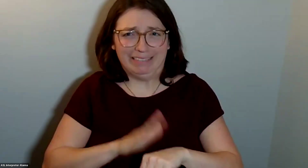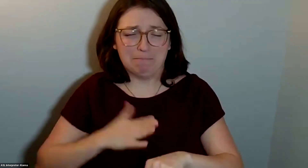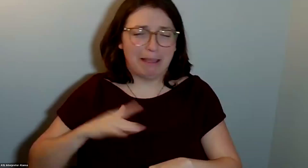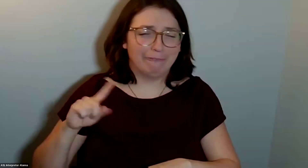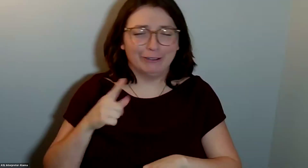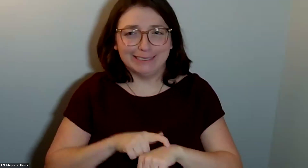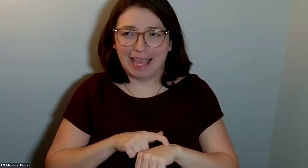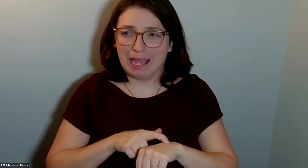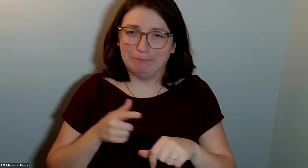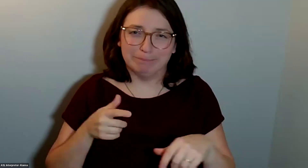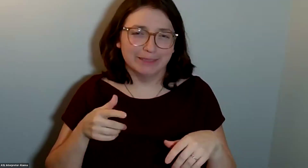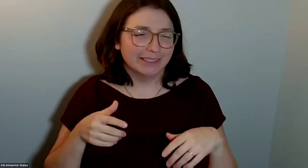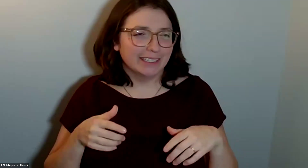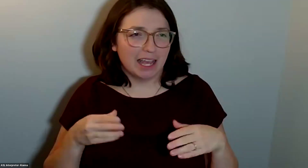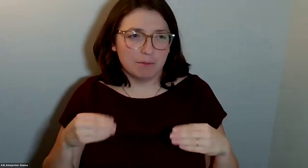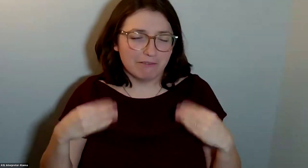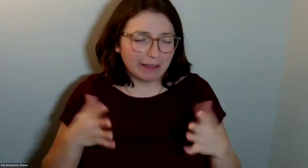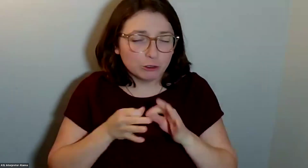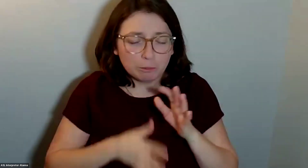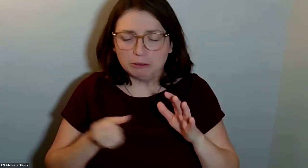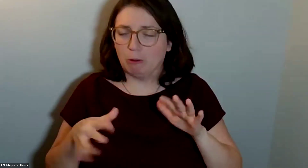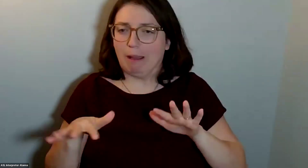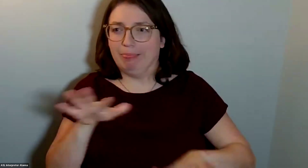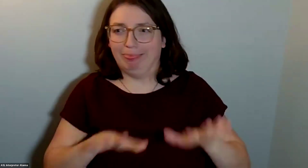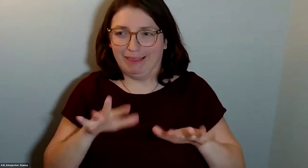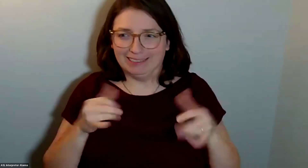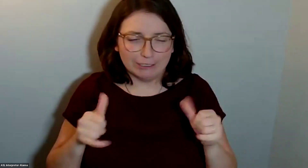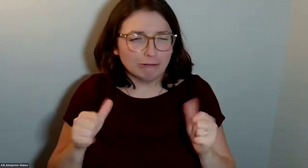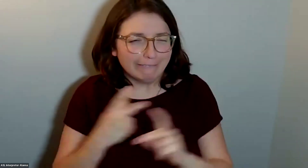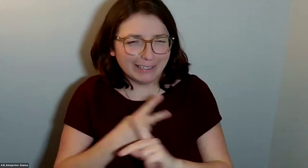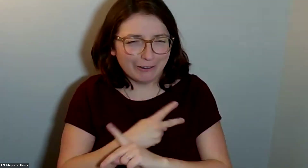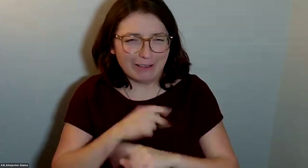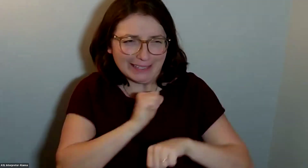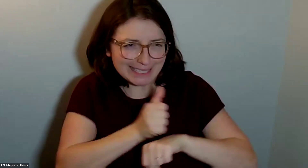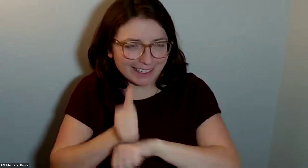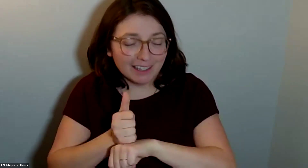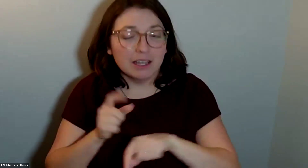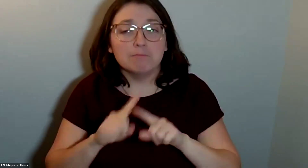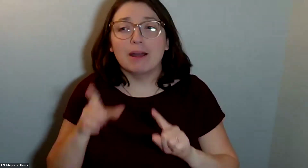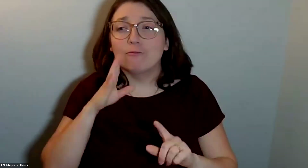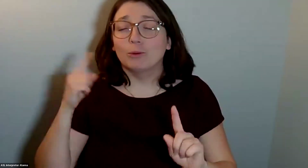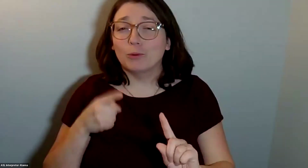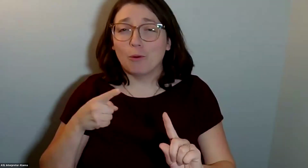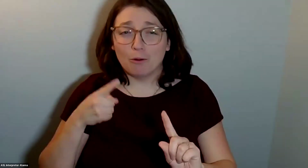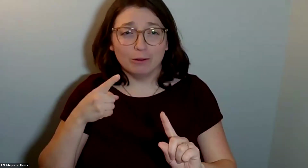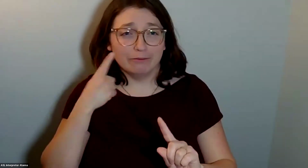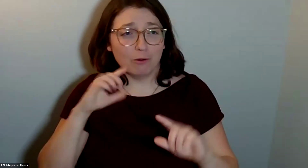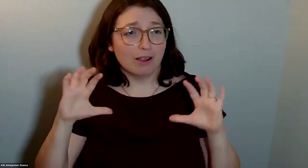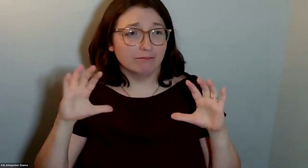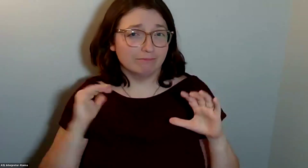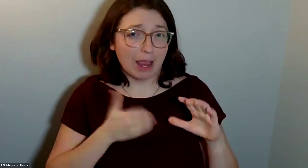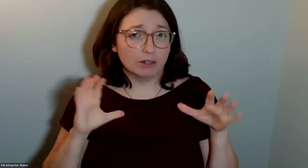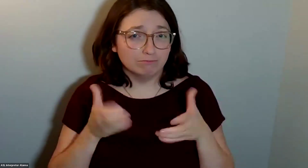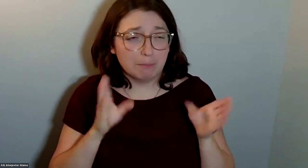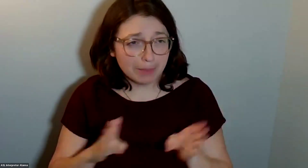with us as we try out these settings. But as a part of our coalition strategic plan, we will continue to include